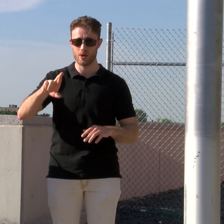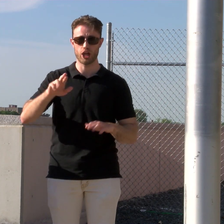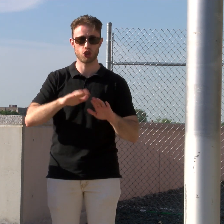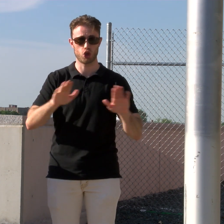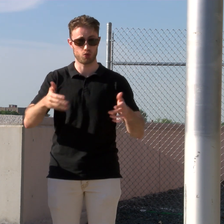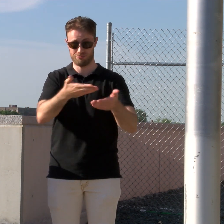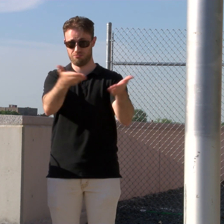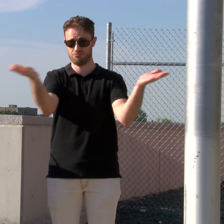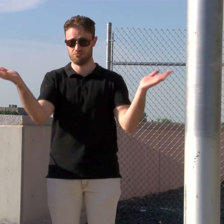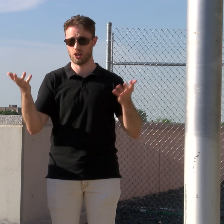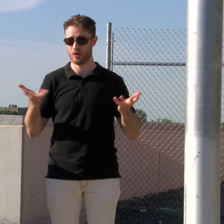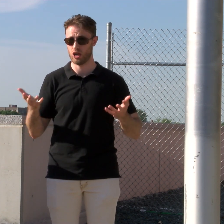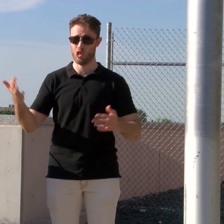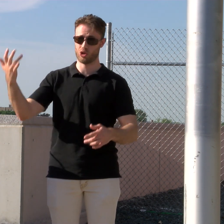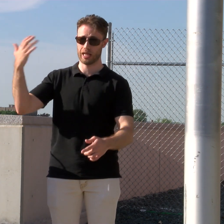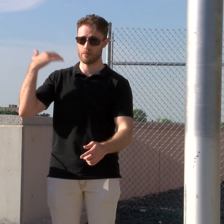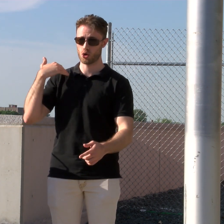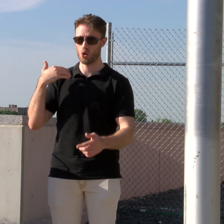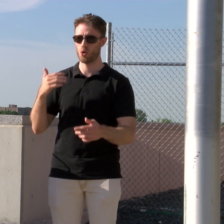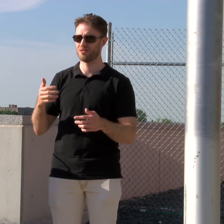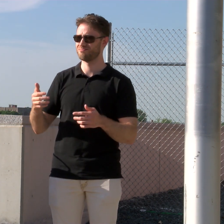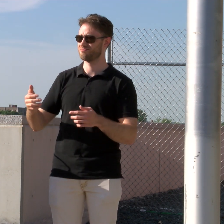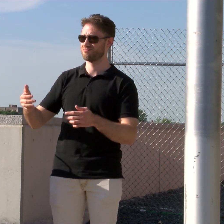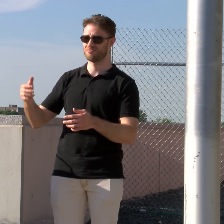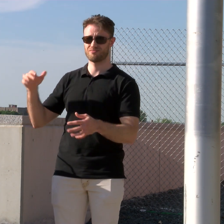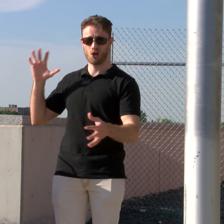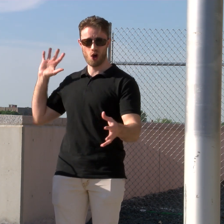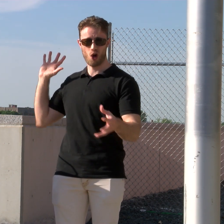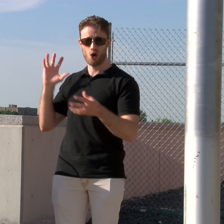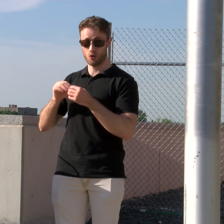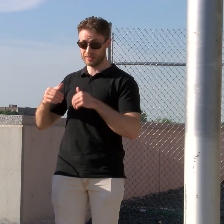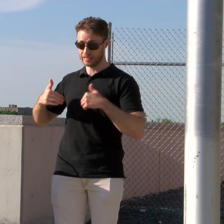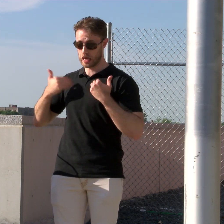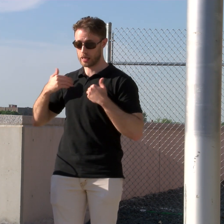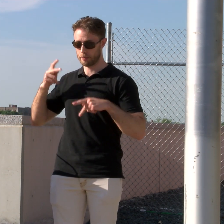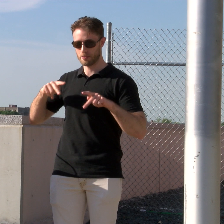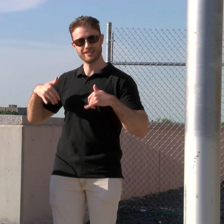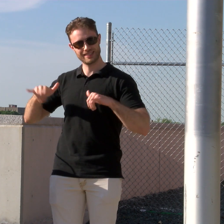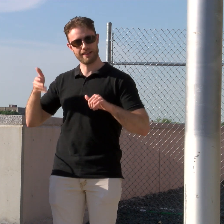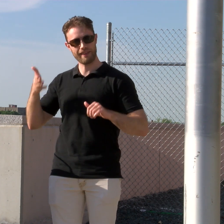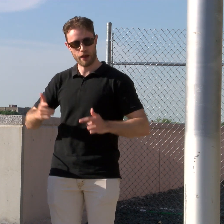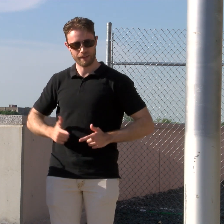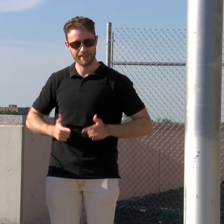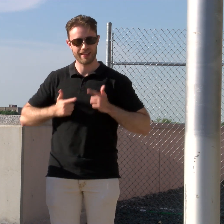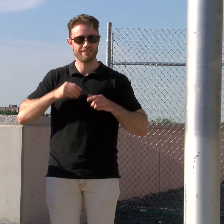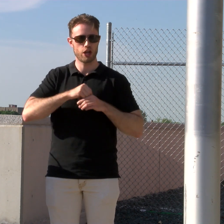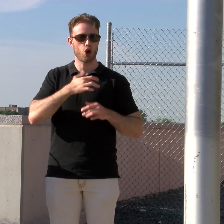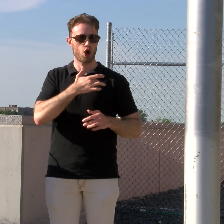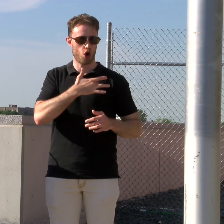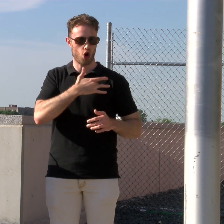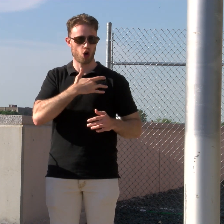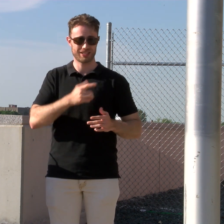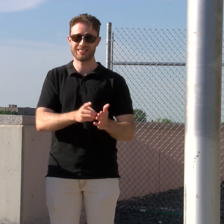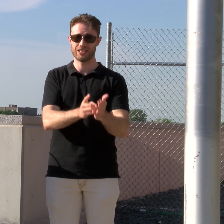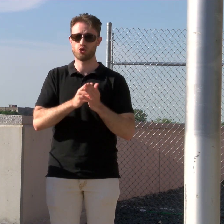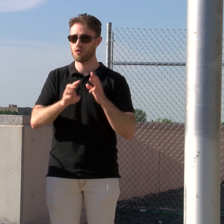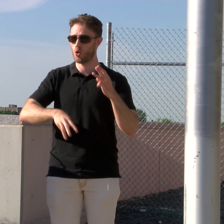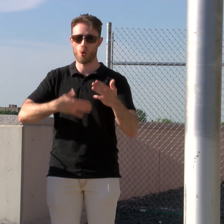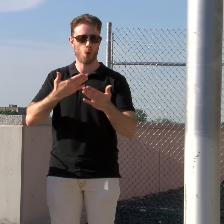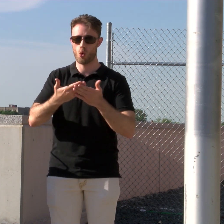were. All those younger selves that live inside our hearts who deserve the world and might have gotten a lot